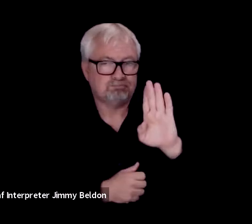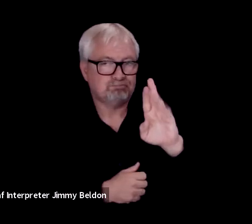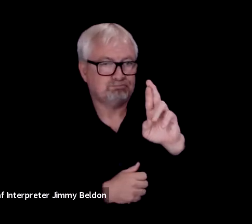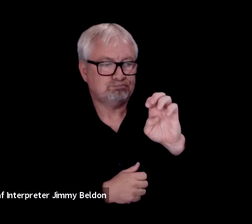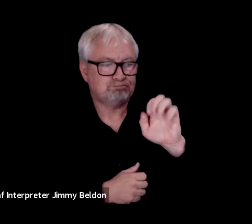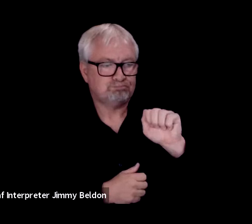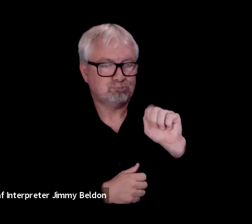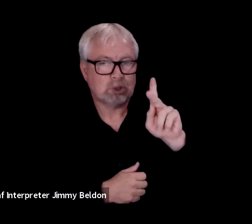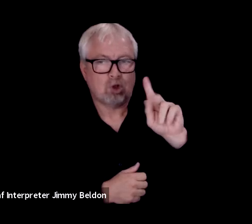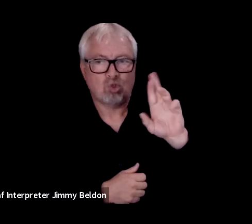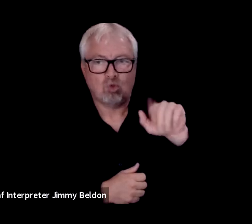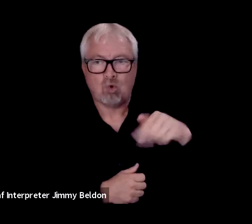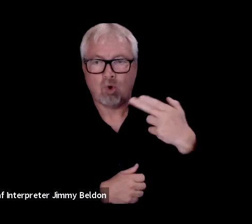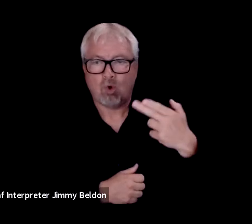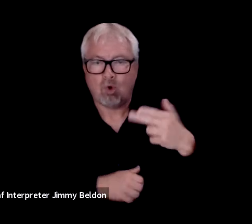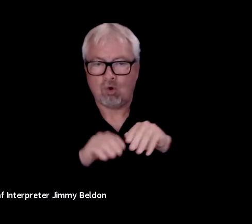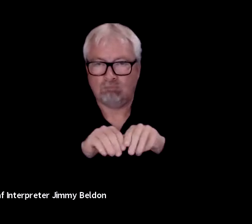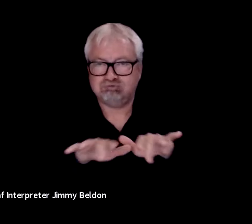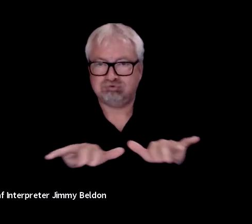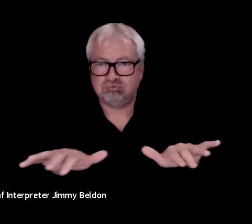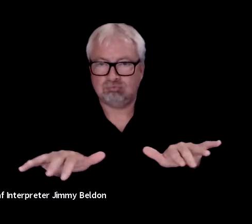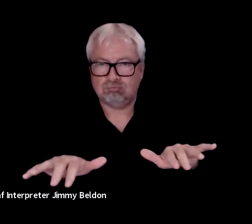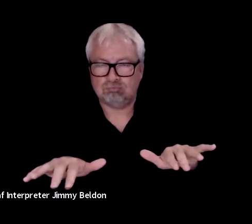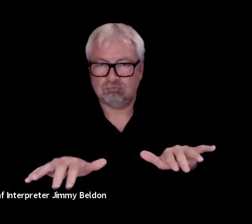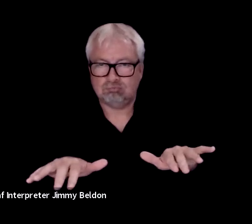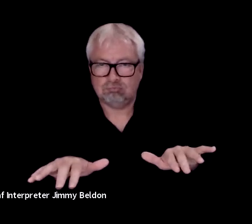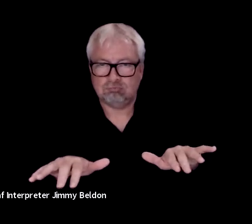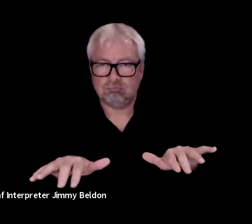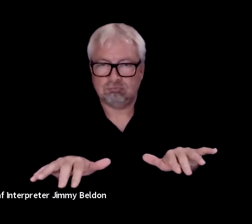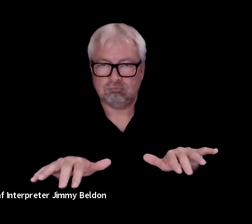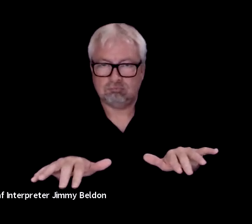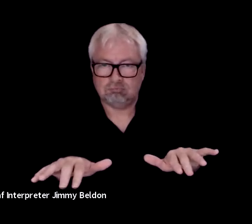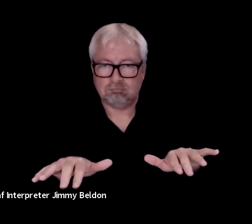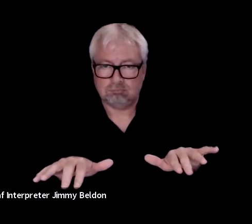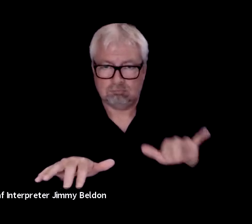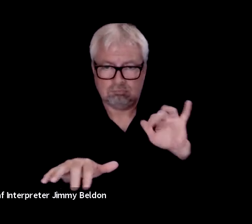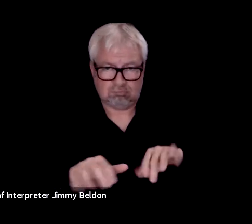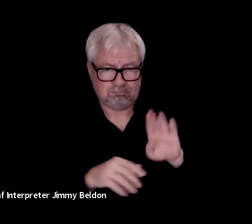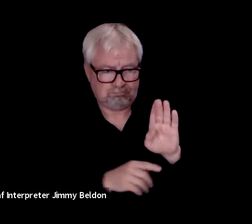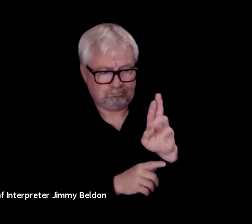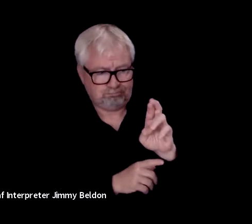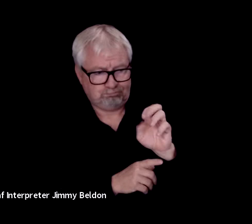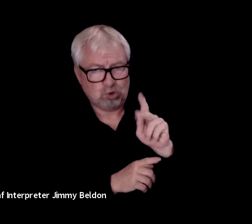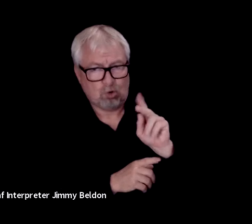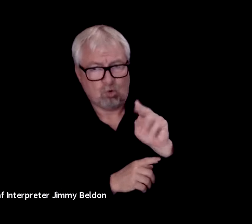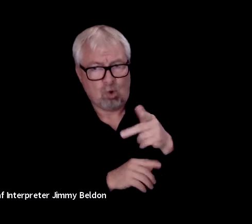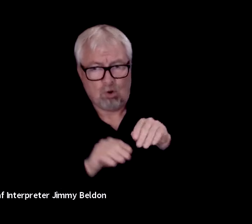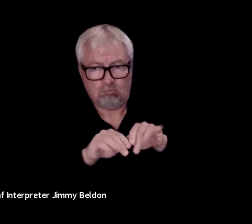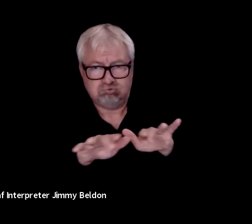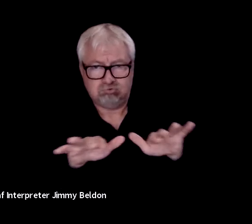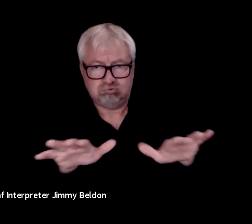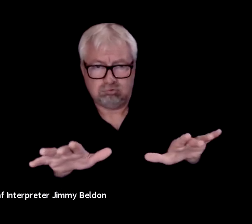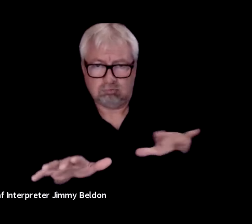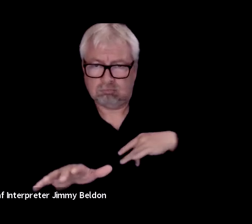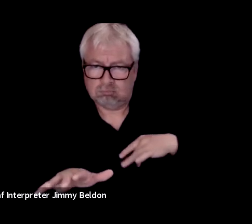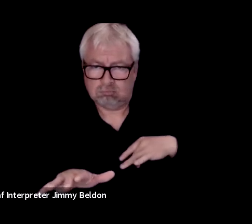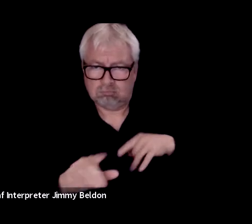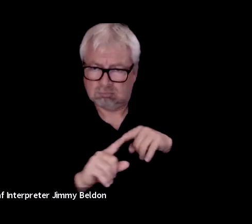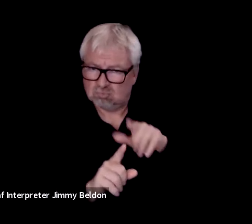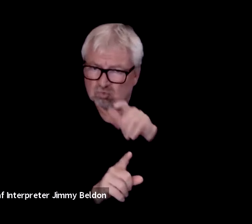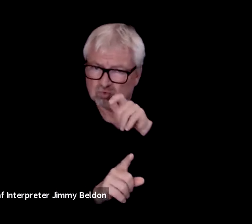are with compromised immune systems? Are they regular, I shouldn't say regular folks, but folks without underlying health conditions?